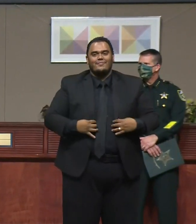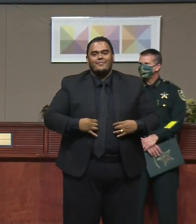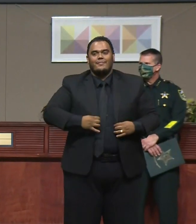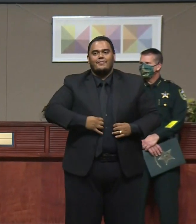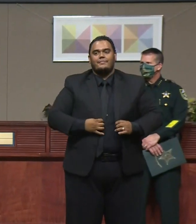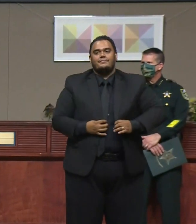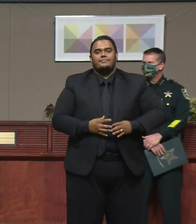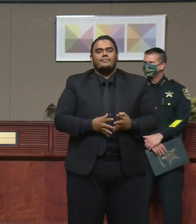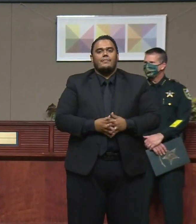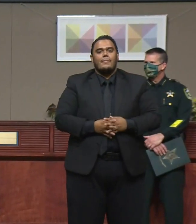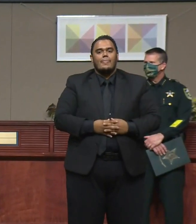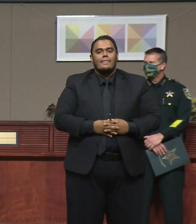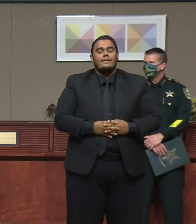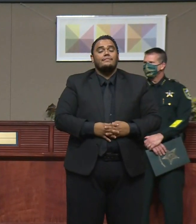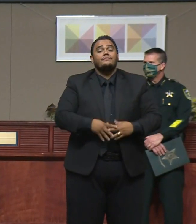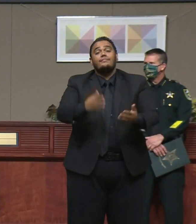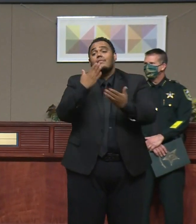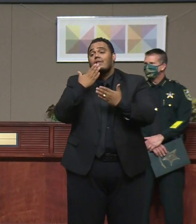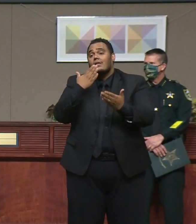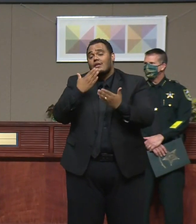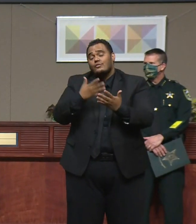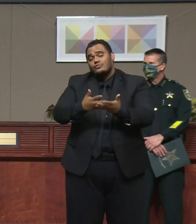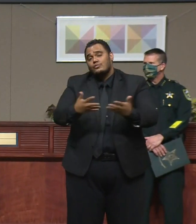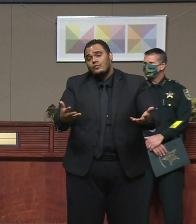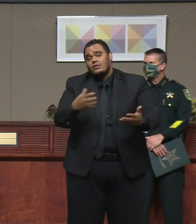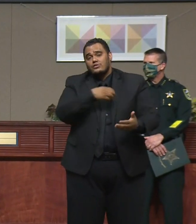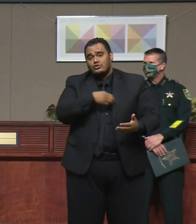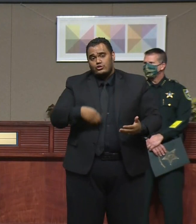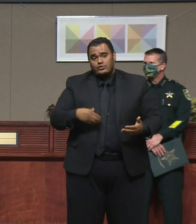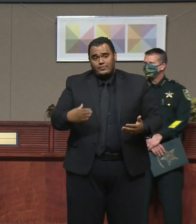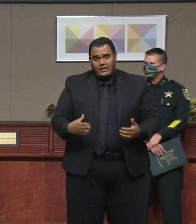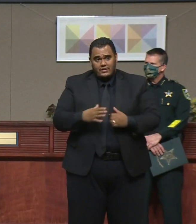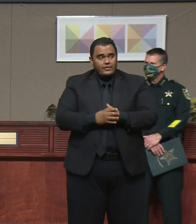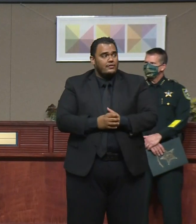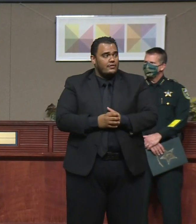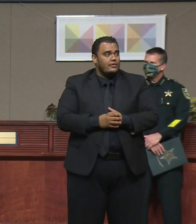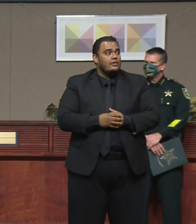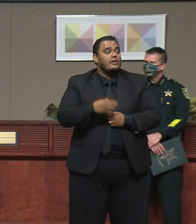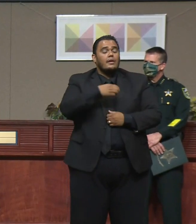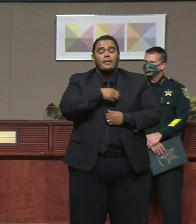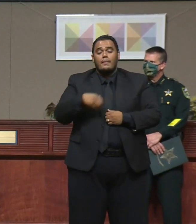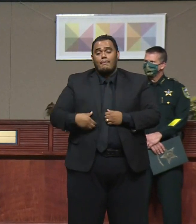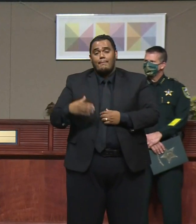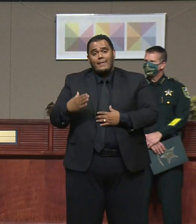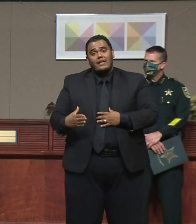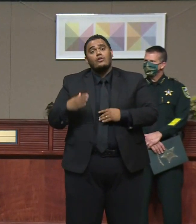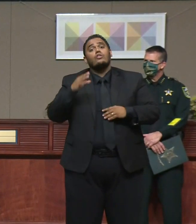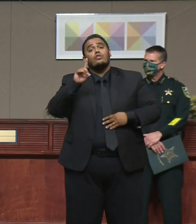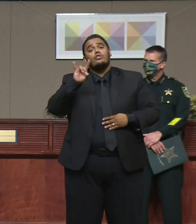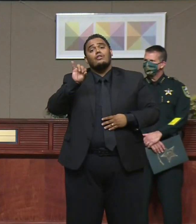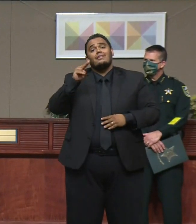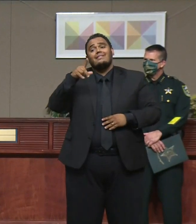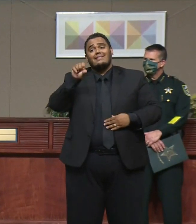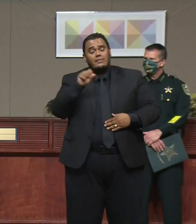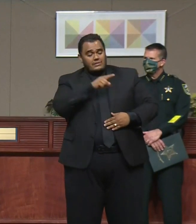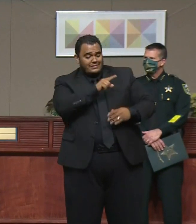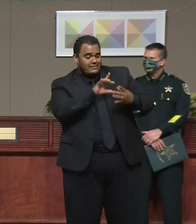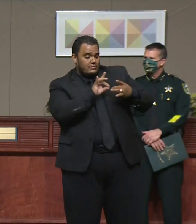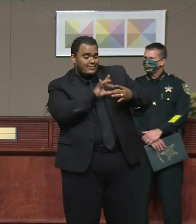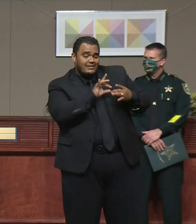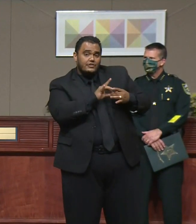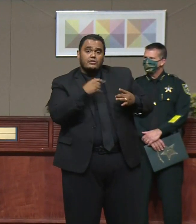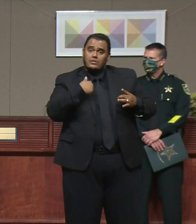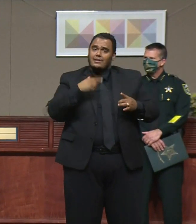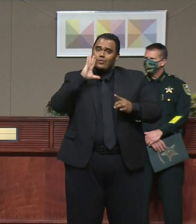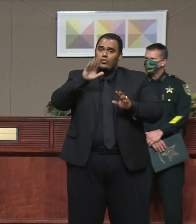Thanks so much, Mayor. Good afternoon to everybody. So as Mayor Demings mentioned, I'll provide a brief update on the